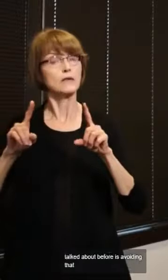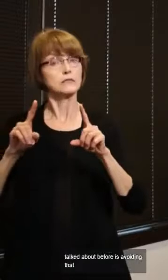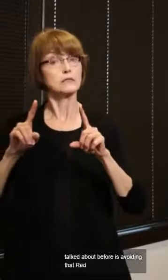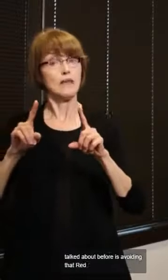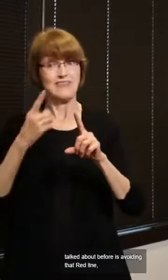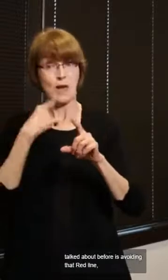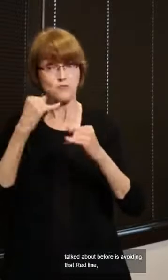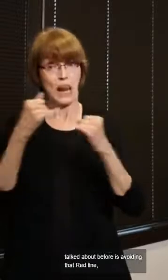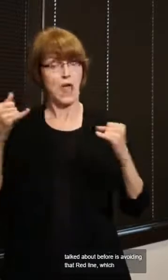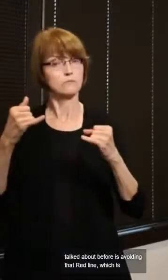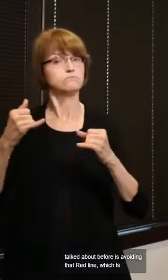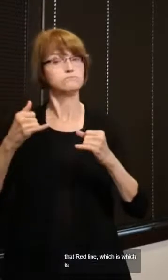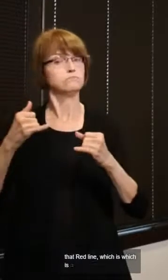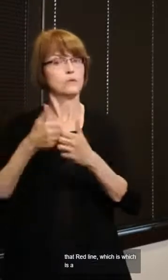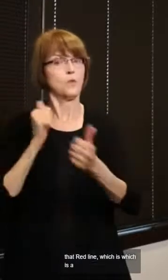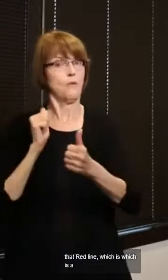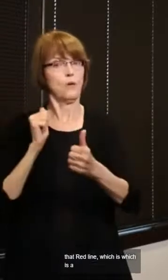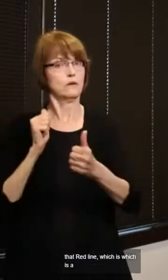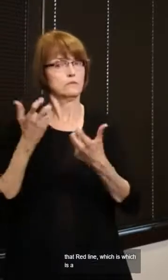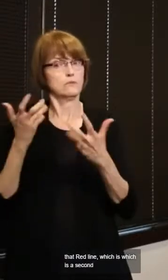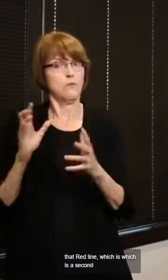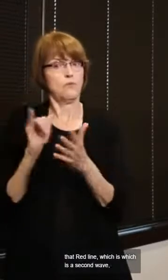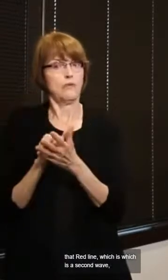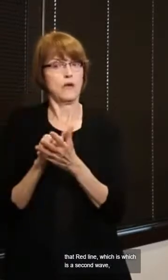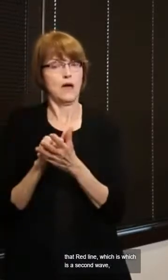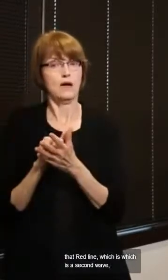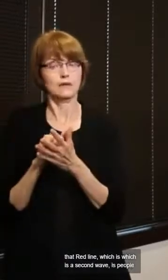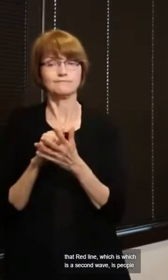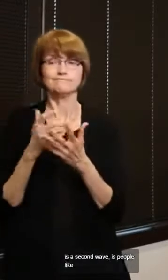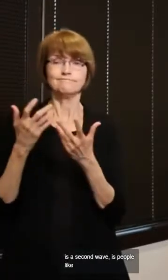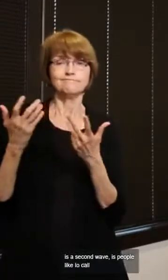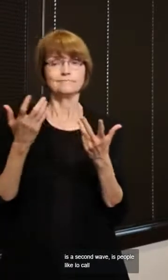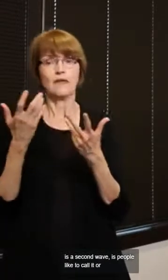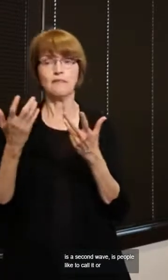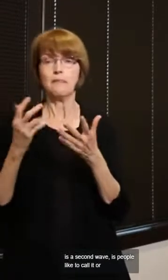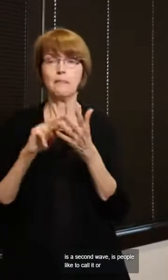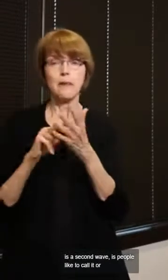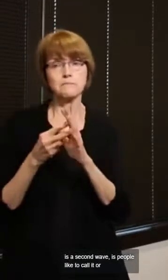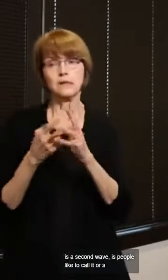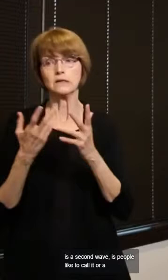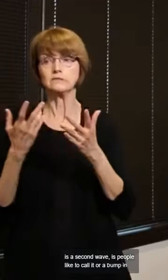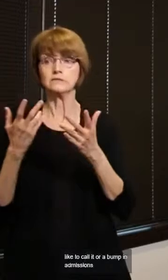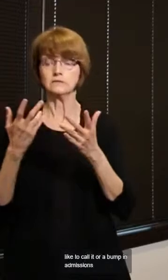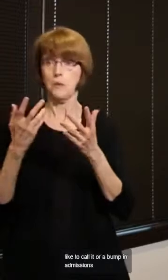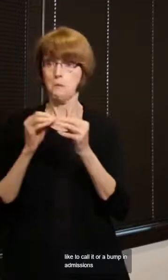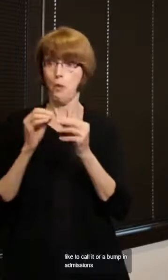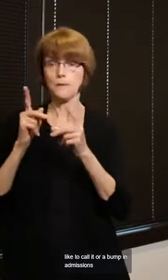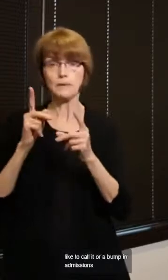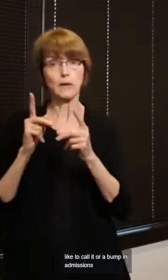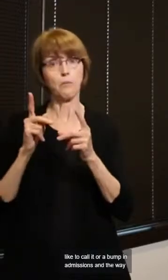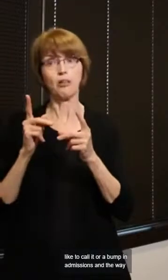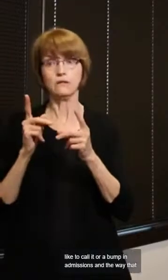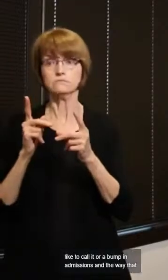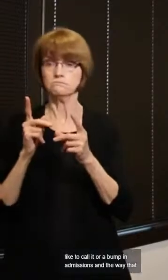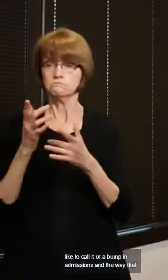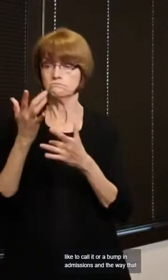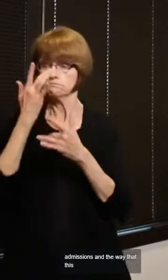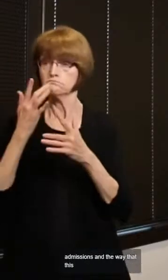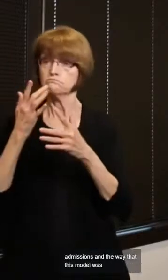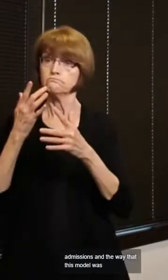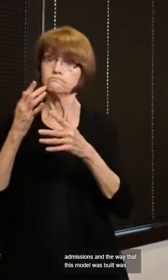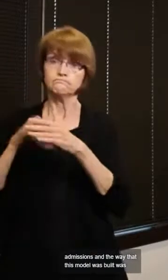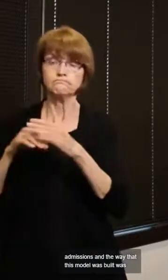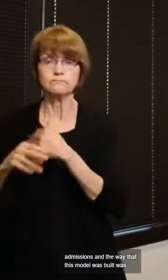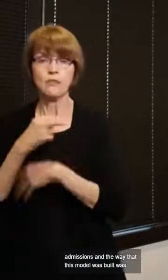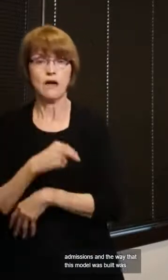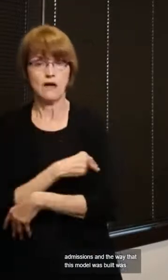line, which is a second wave, as people like to call it, or a bump in admissions. And the way that this model was built